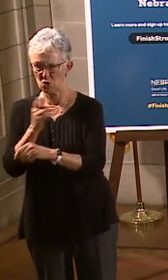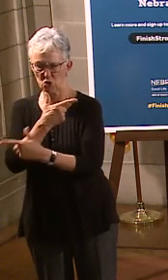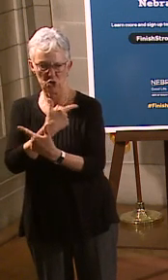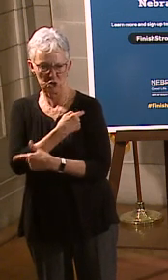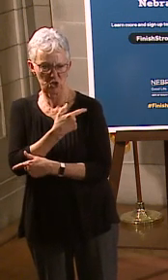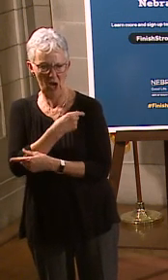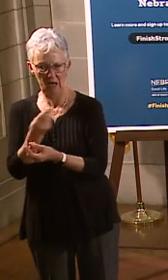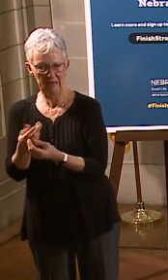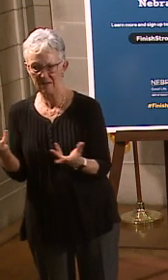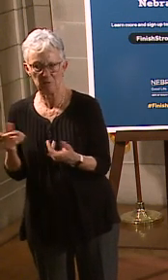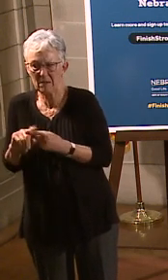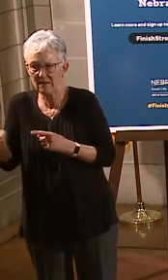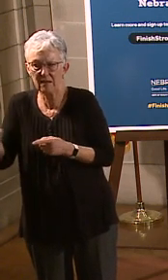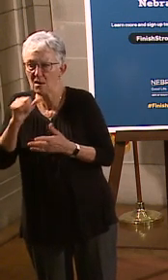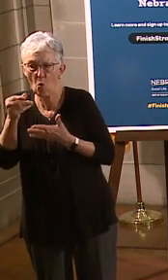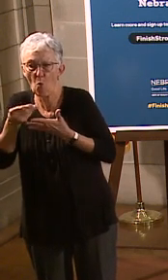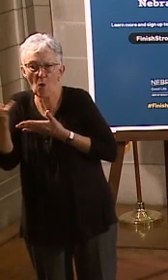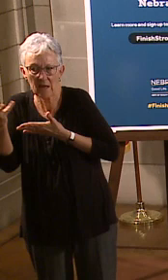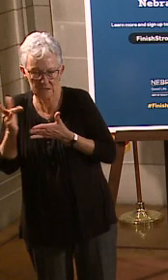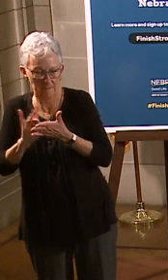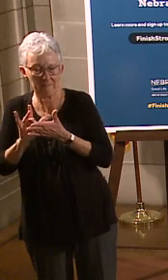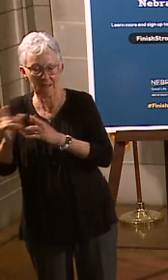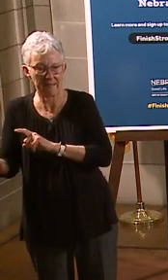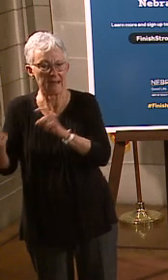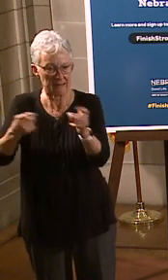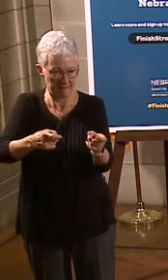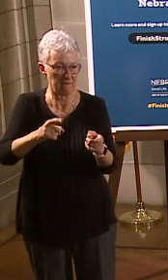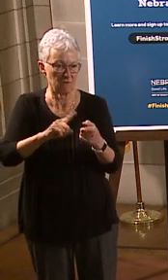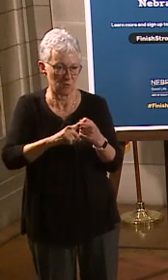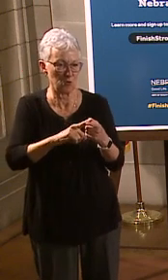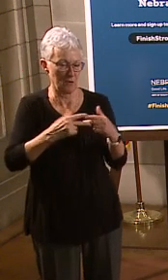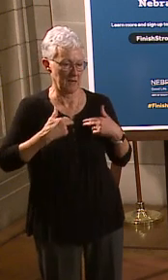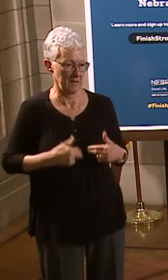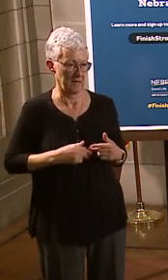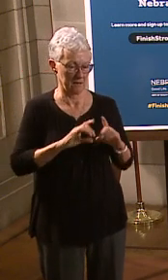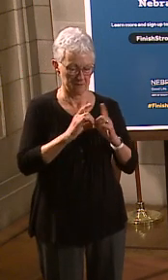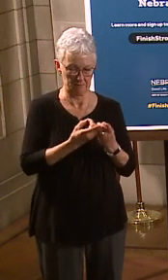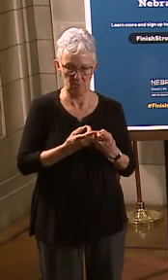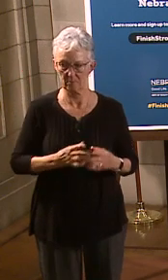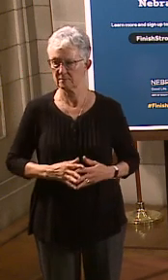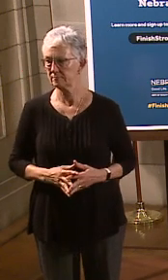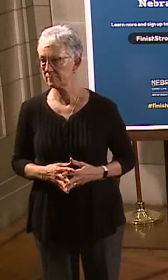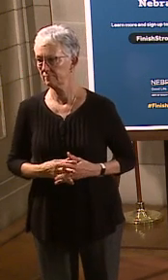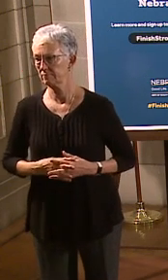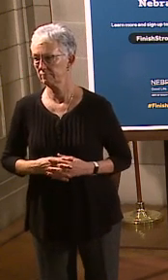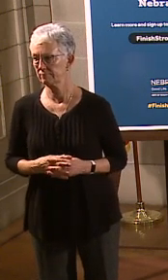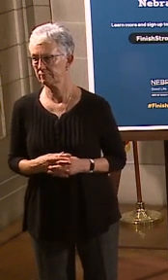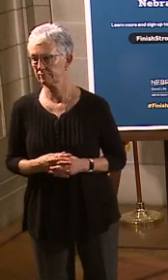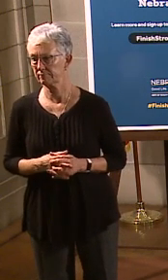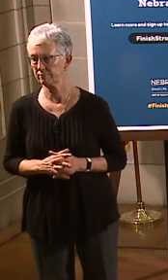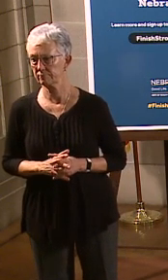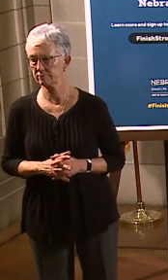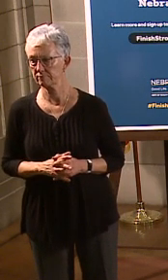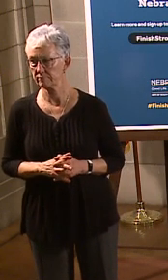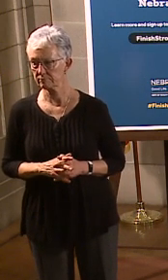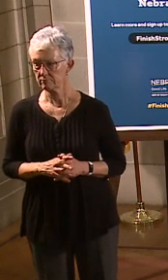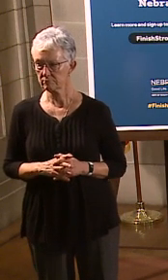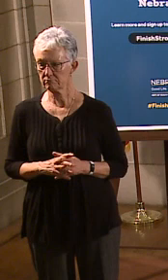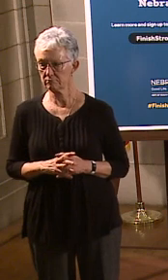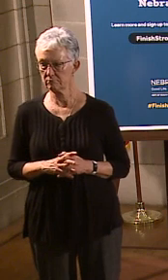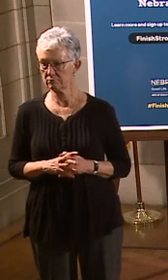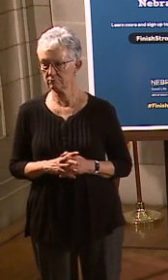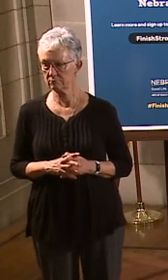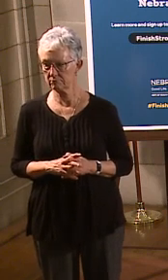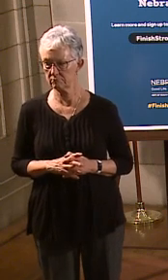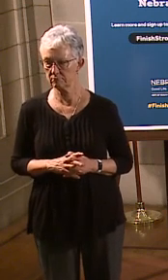Grant with AP says it appears the percentage of vaccinated population is lowest in the Panhandle. How much of a concern is that, and why might that be?